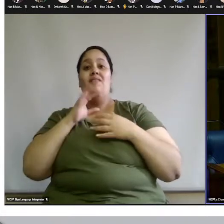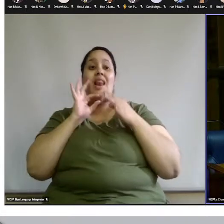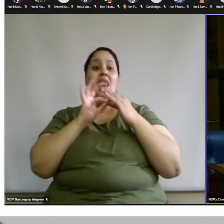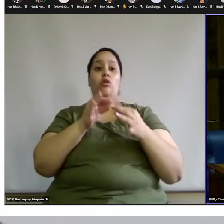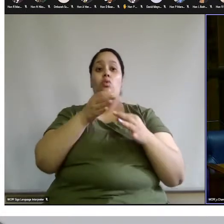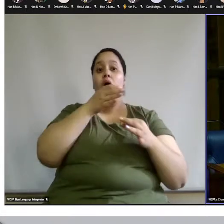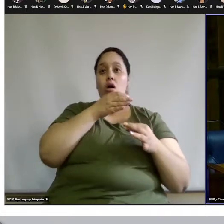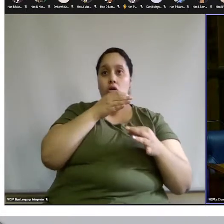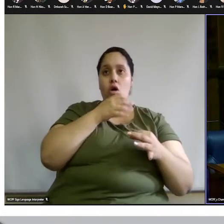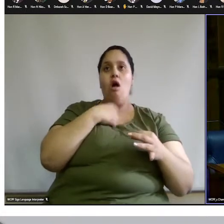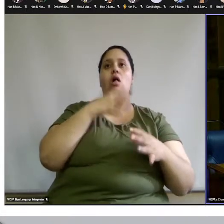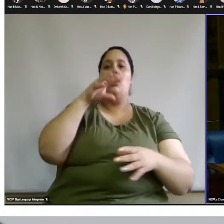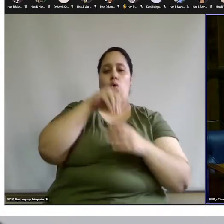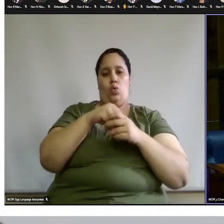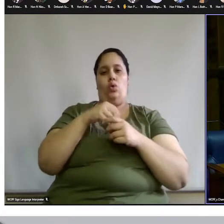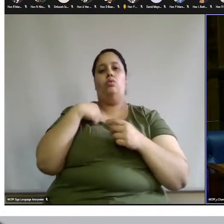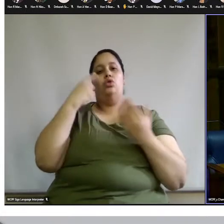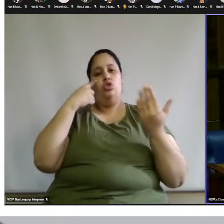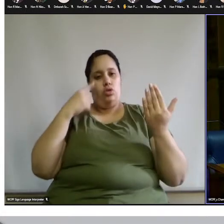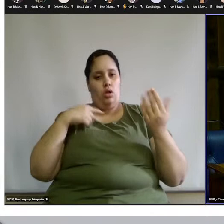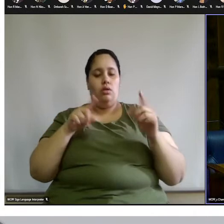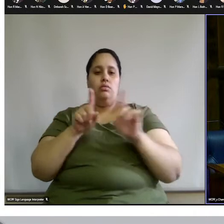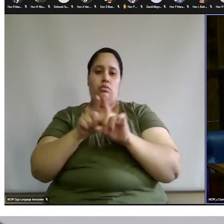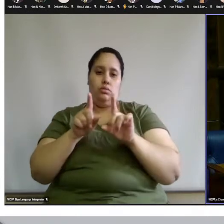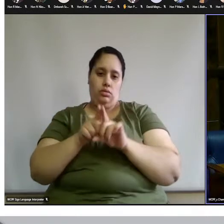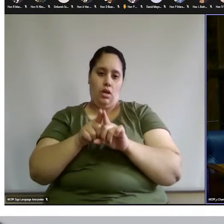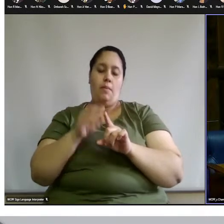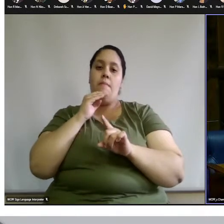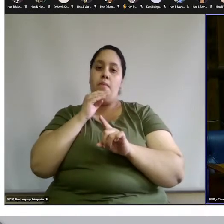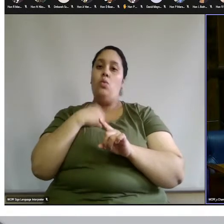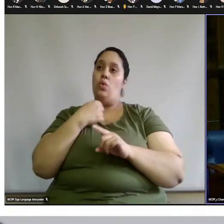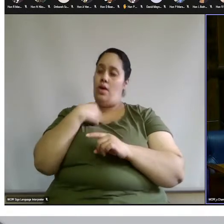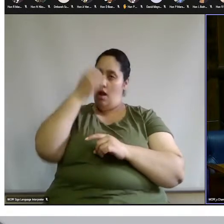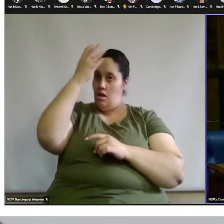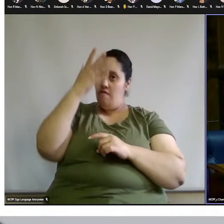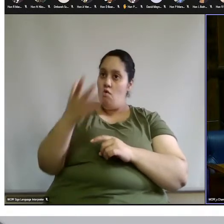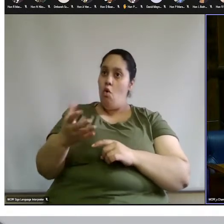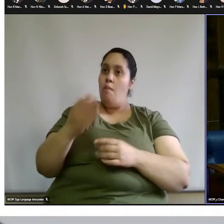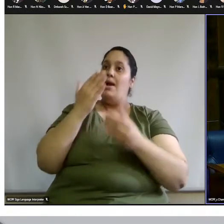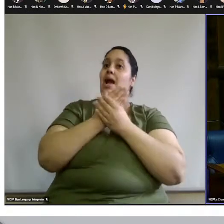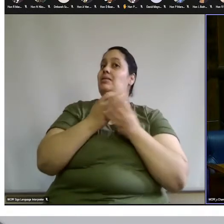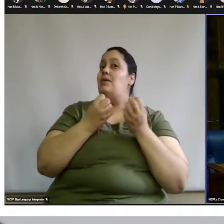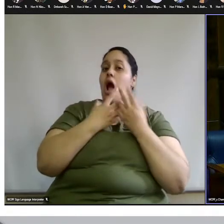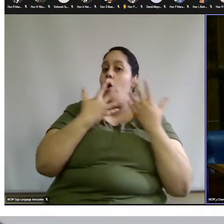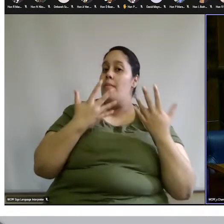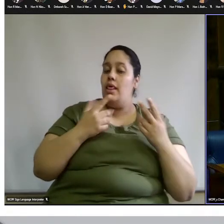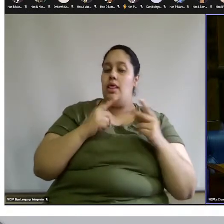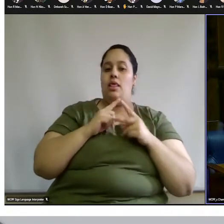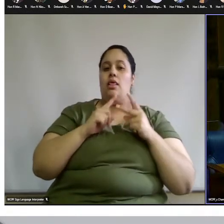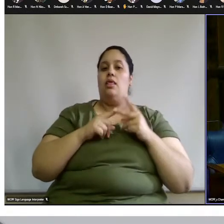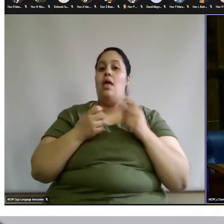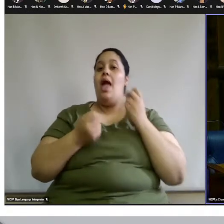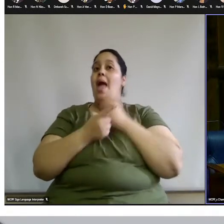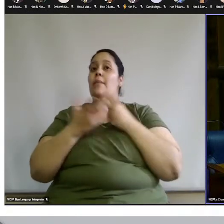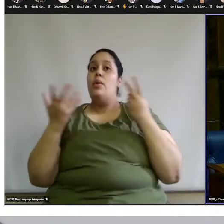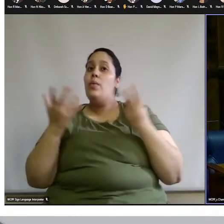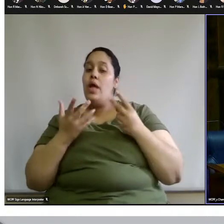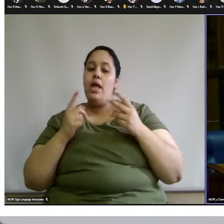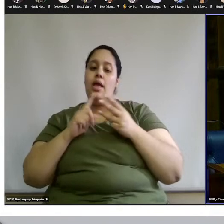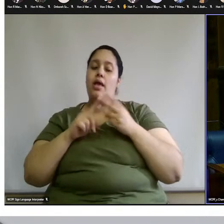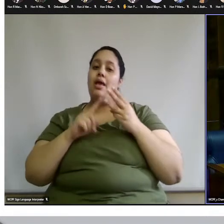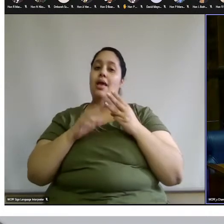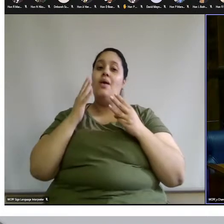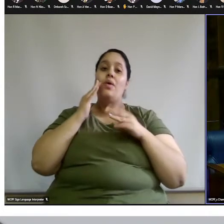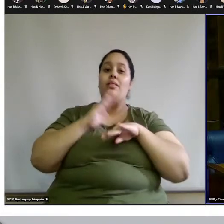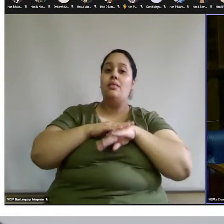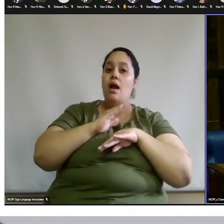part of that measurement tool, so we can tell you how many cases, where it happens, what time it happens.